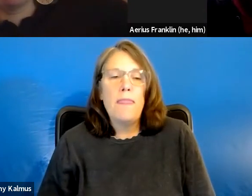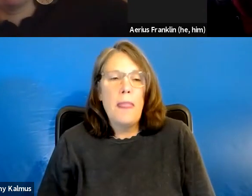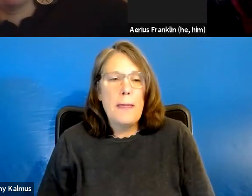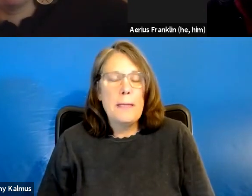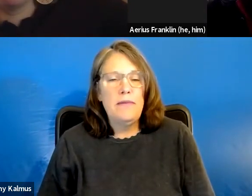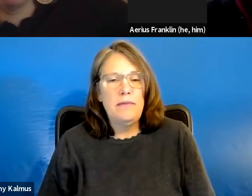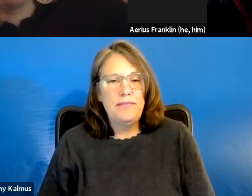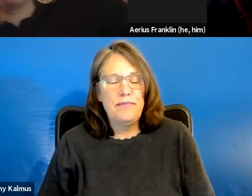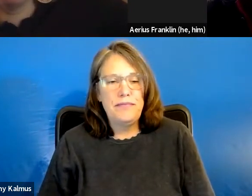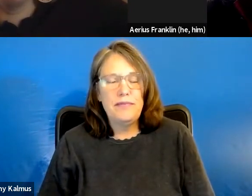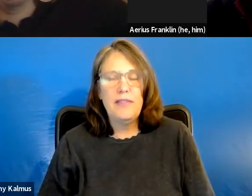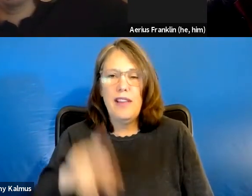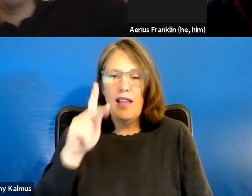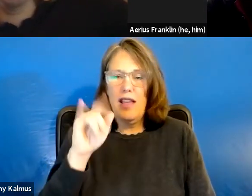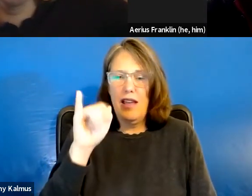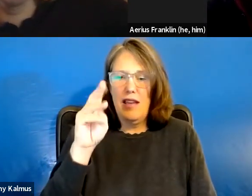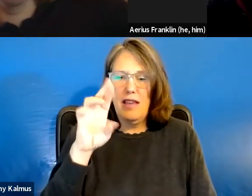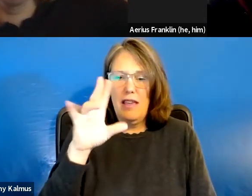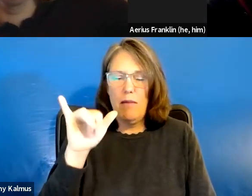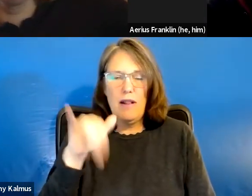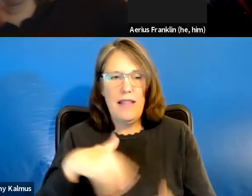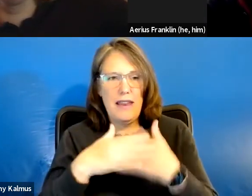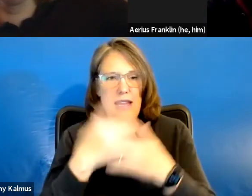All right, Kimberly, you get to pick the next one.